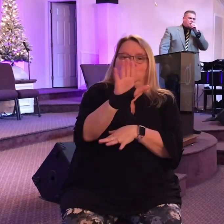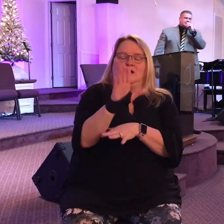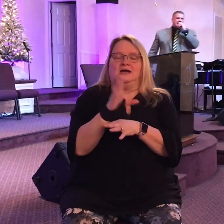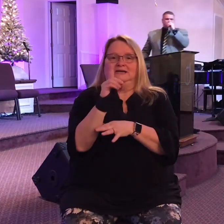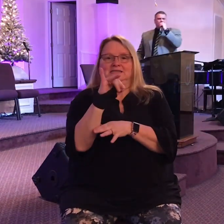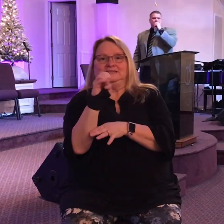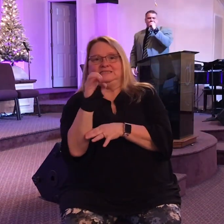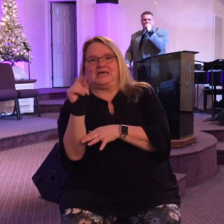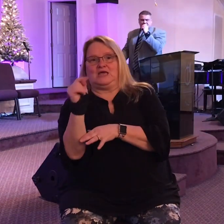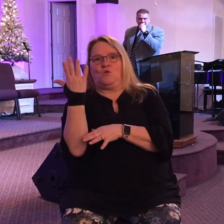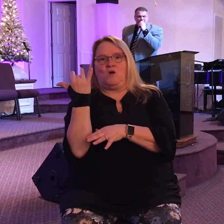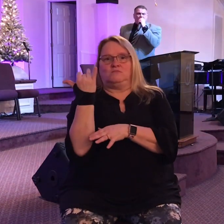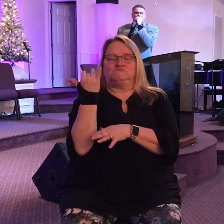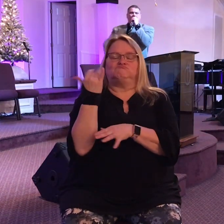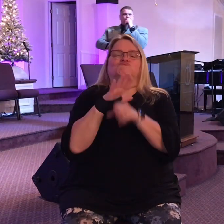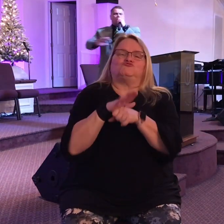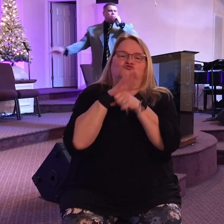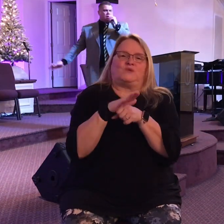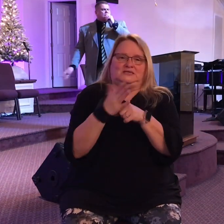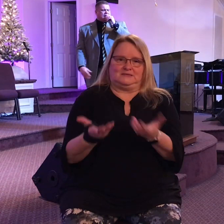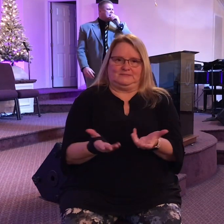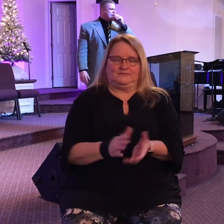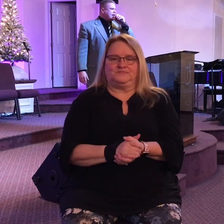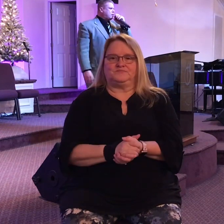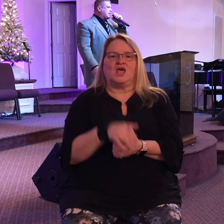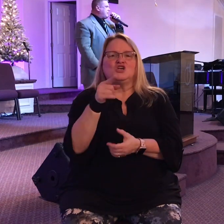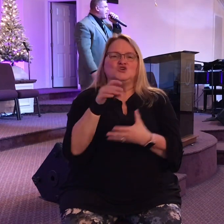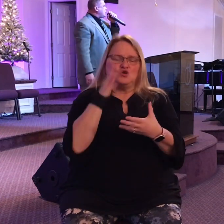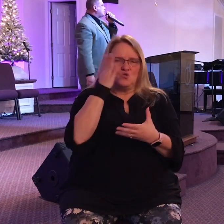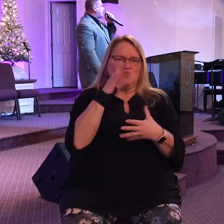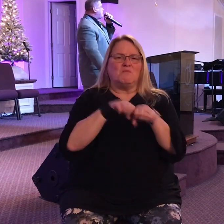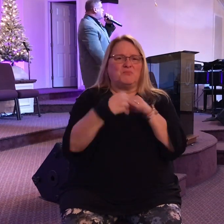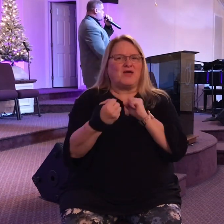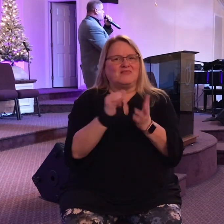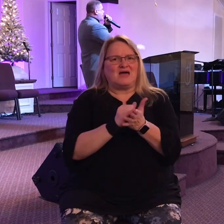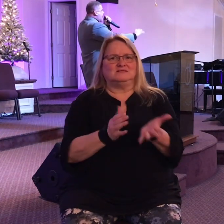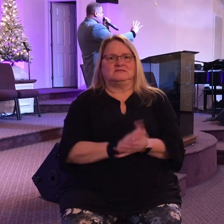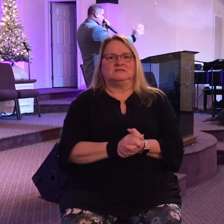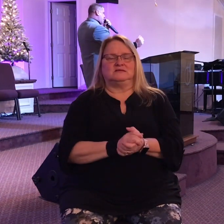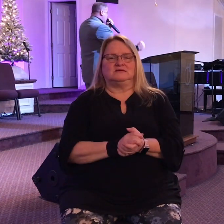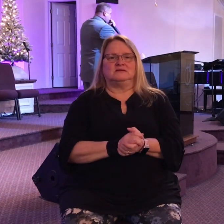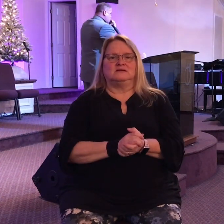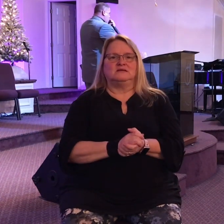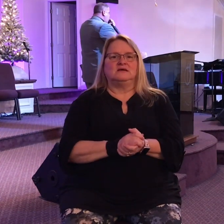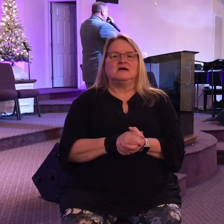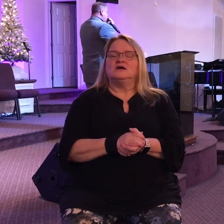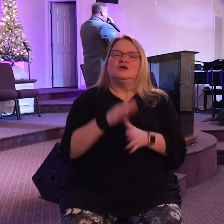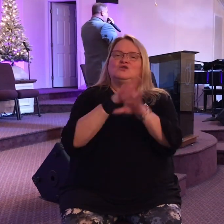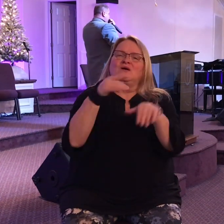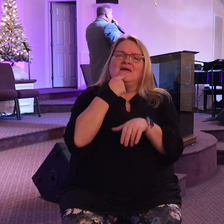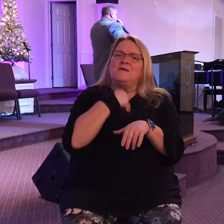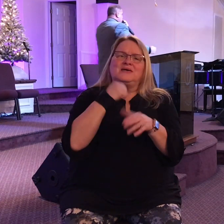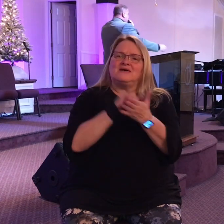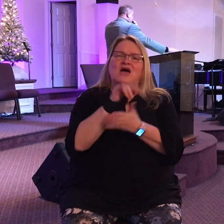sudden, stress got you up. Can't sleep. You have broke the... No. Don't tell me that. Don't tell me that you got everything under control when